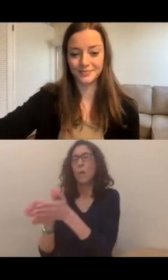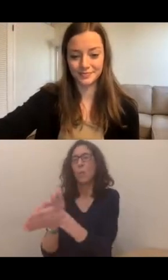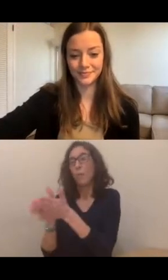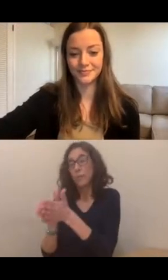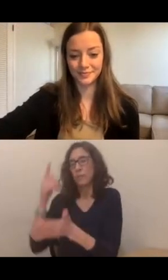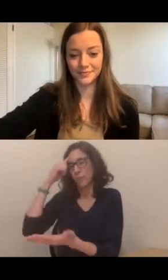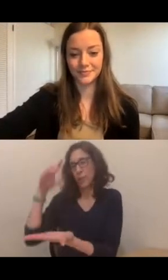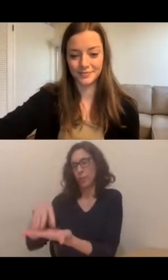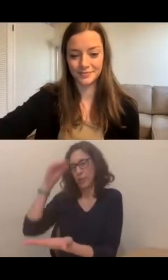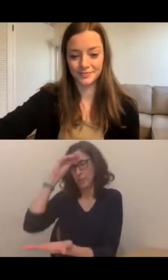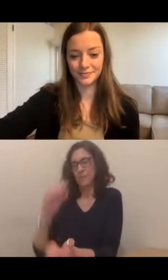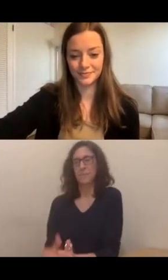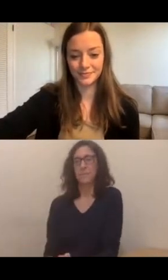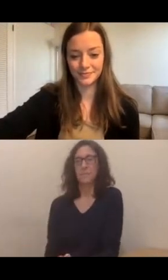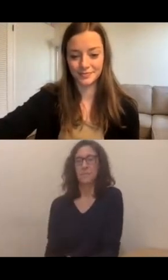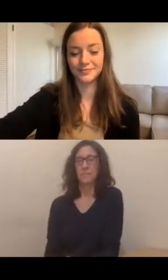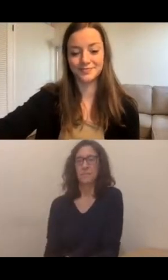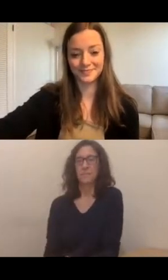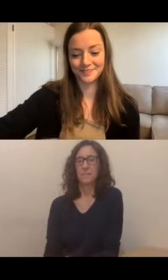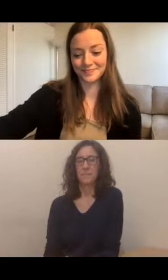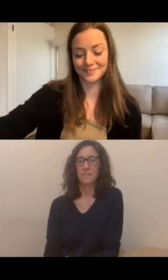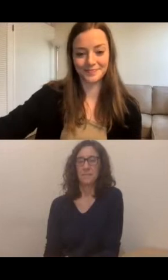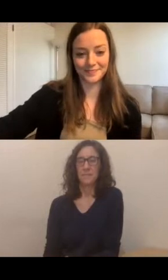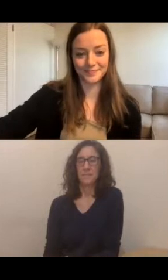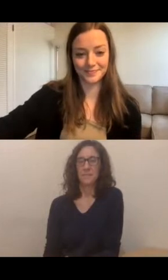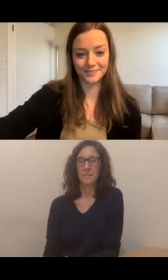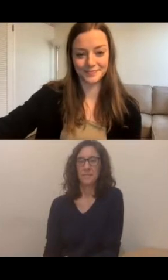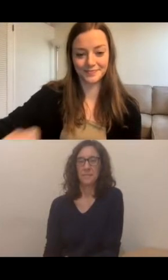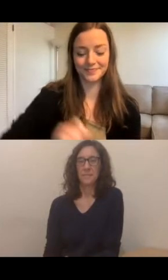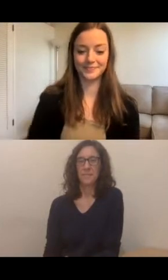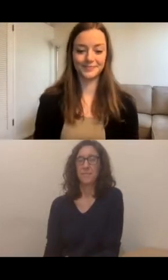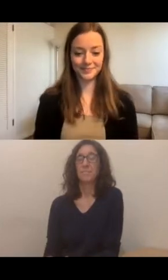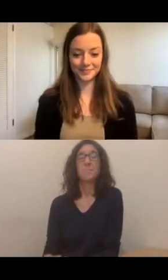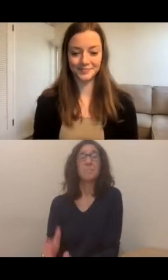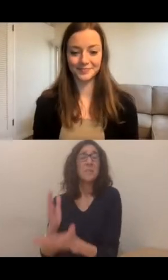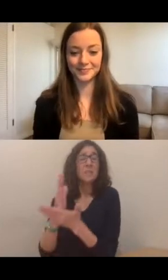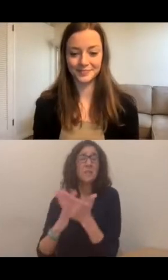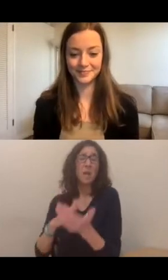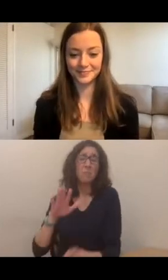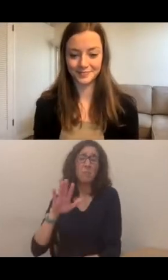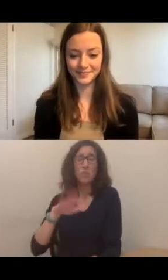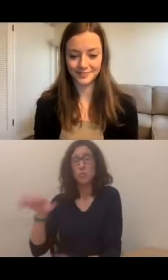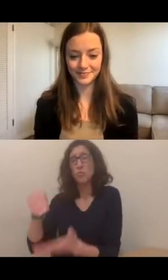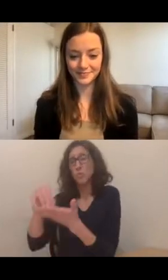Topic number three, we'll be focusing on motivation for learning.